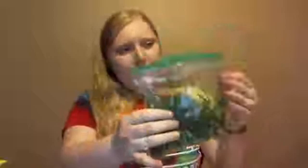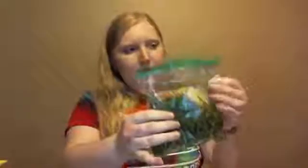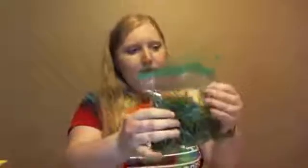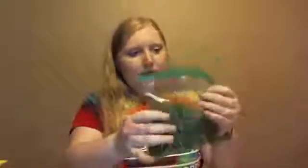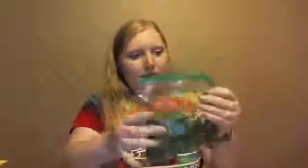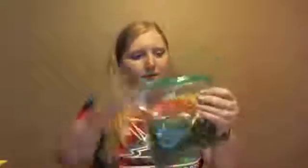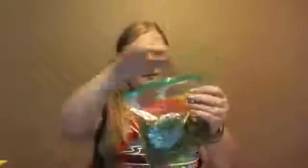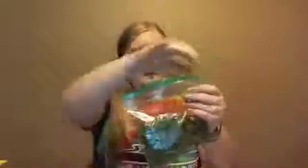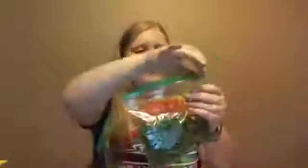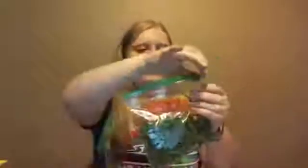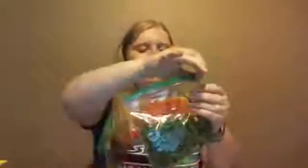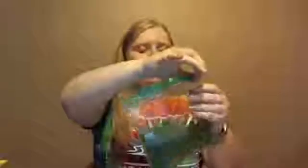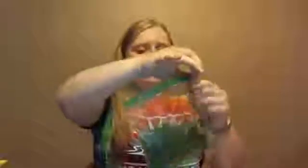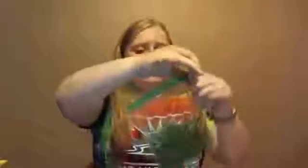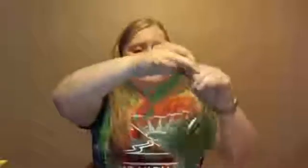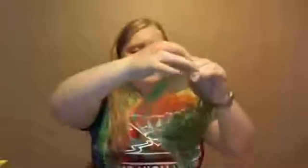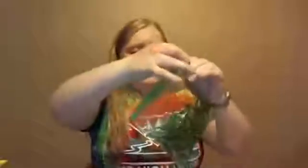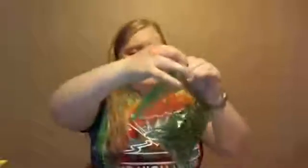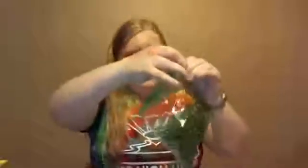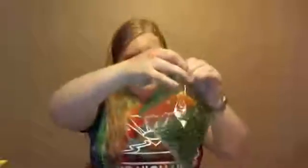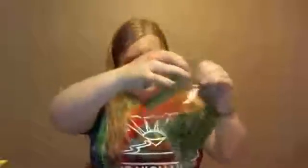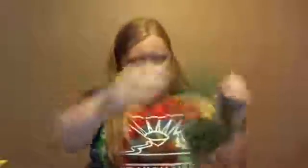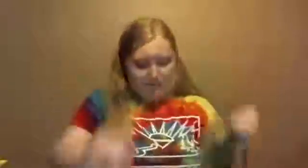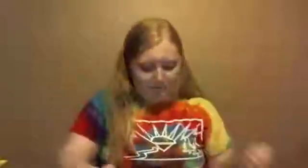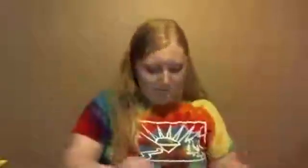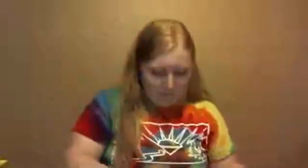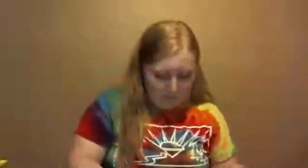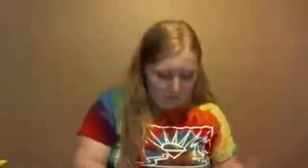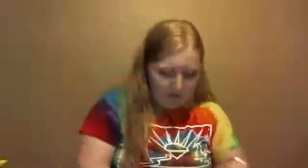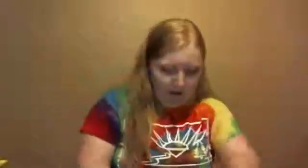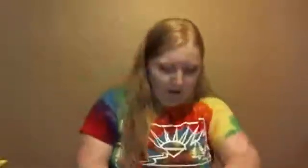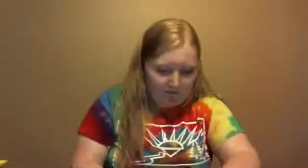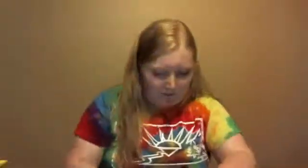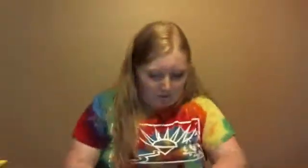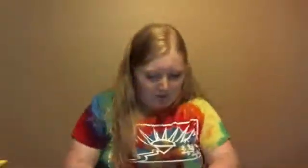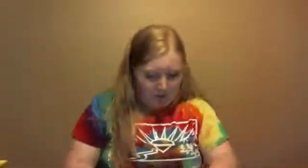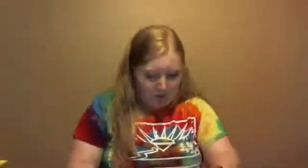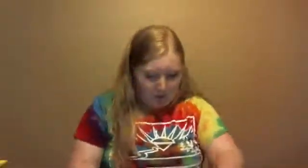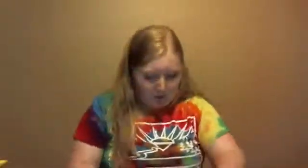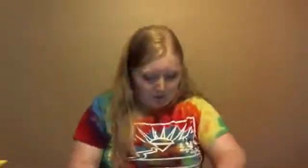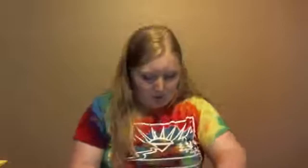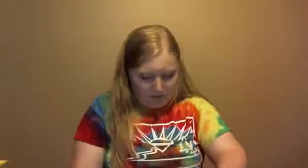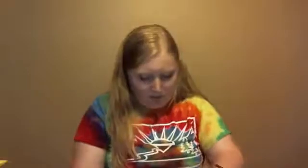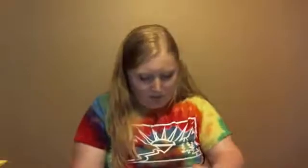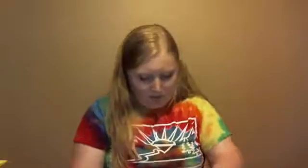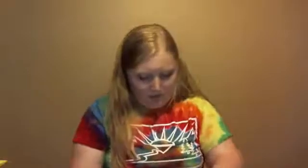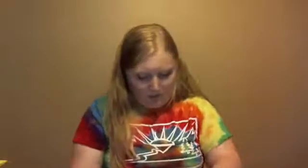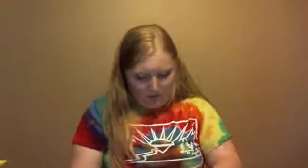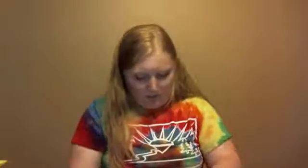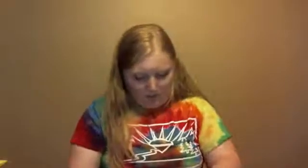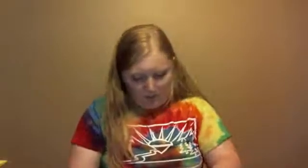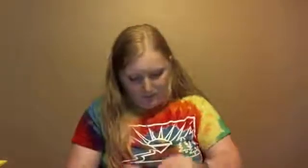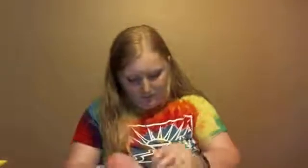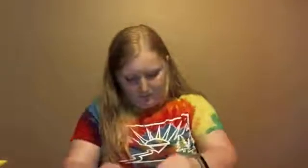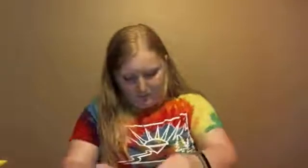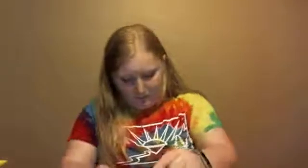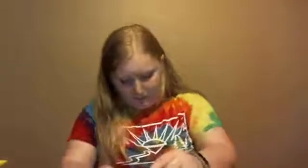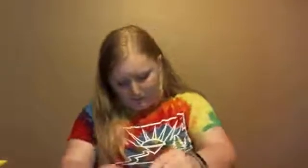grass. I have some more. Why didn't I put more in? I want to really fill this